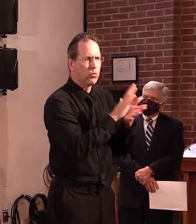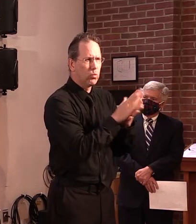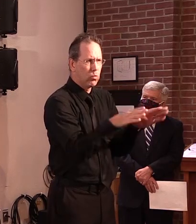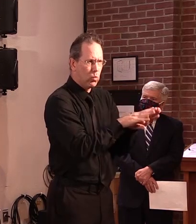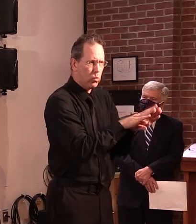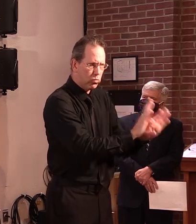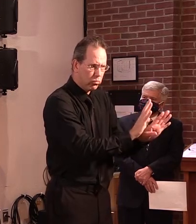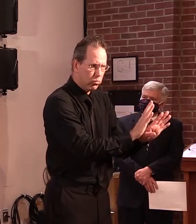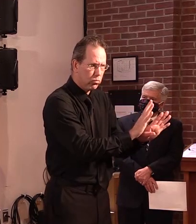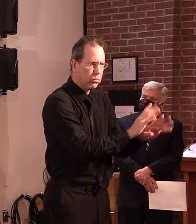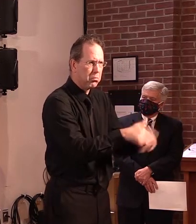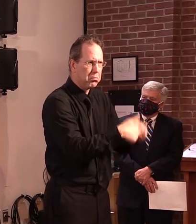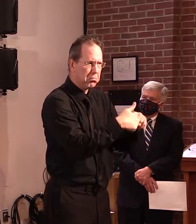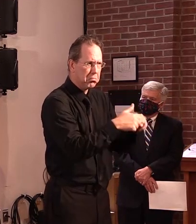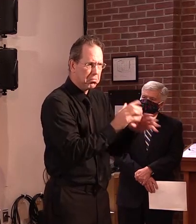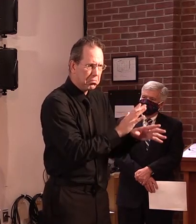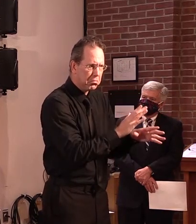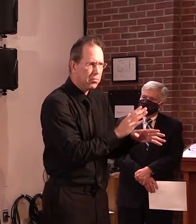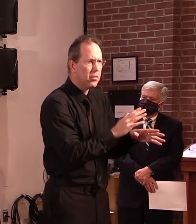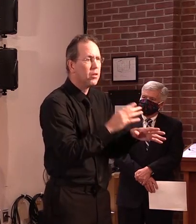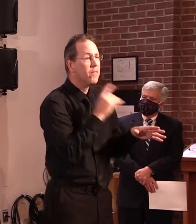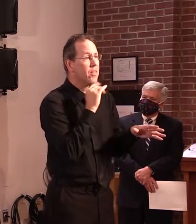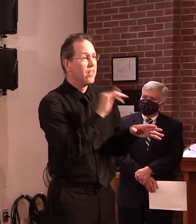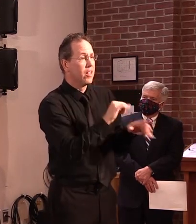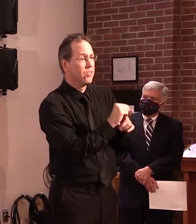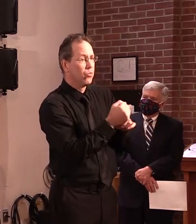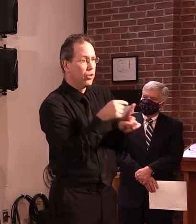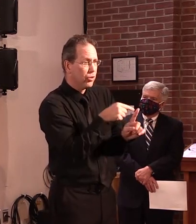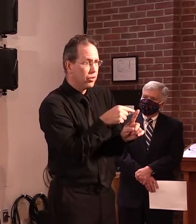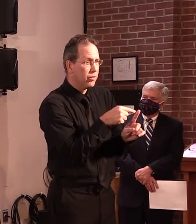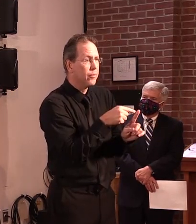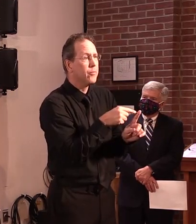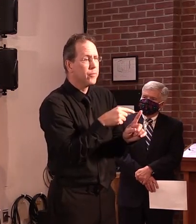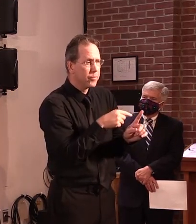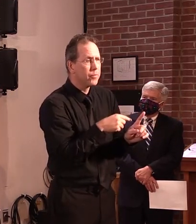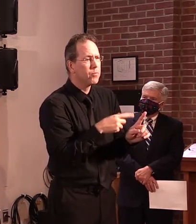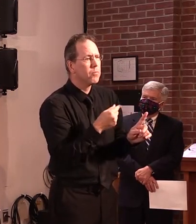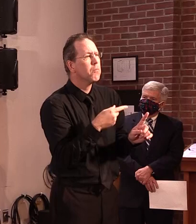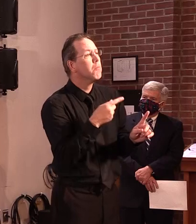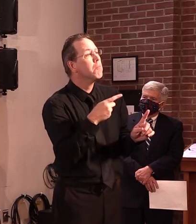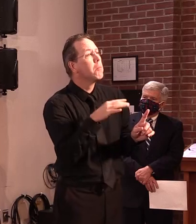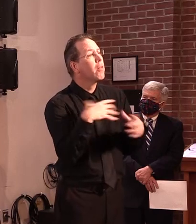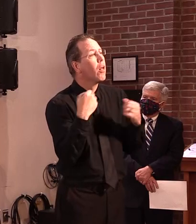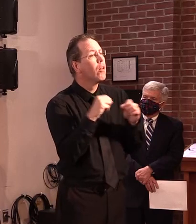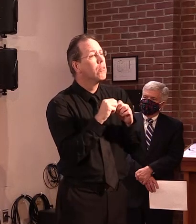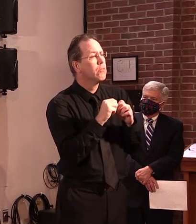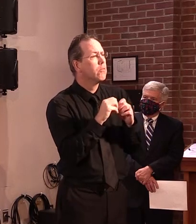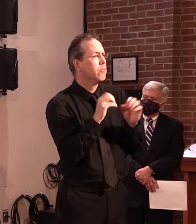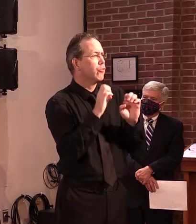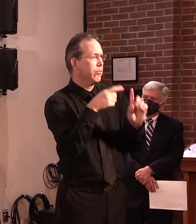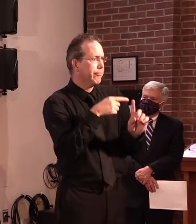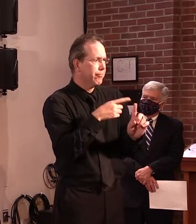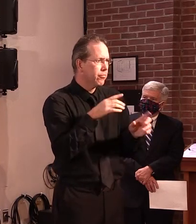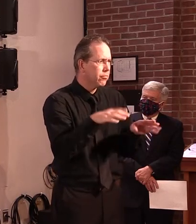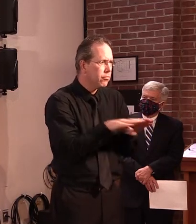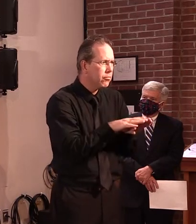that. In this particular instance, public health guidance was not necessarily to close the school.